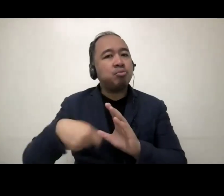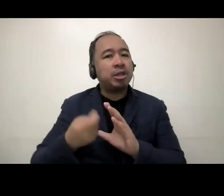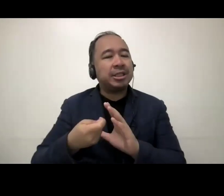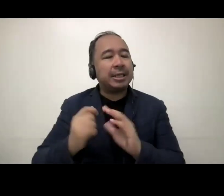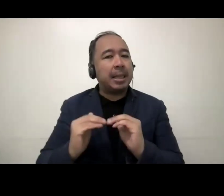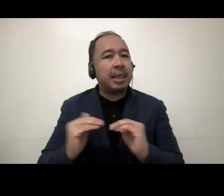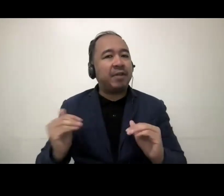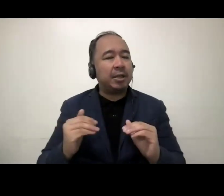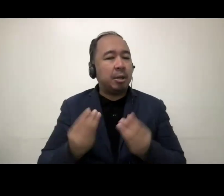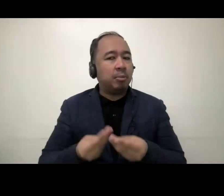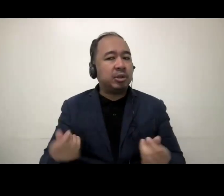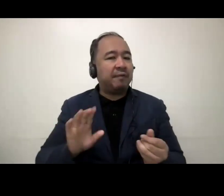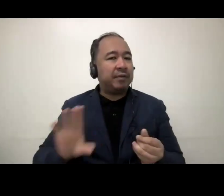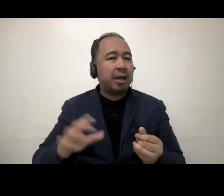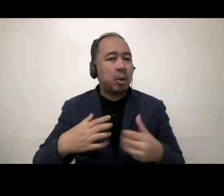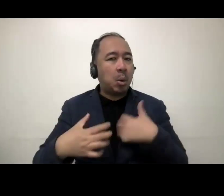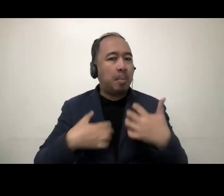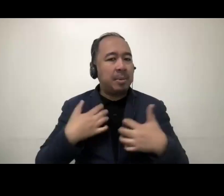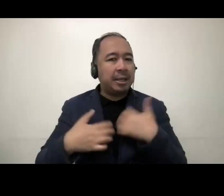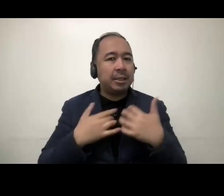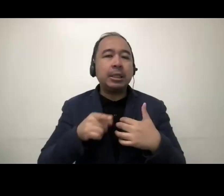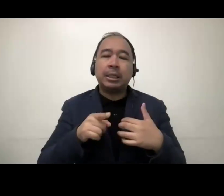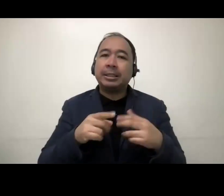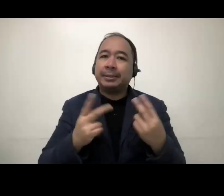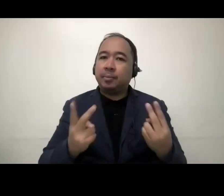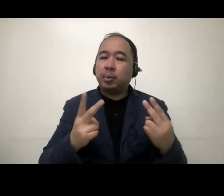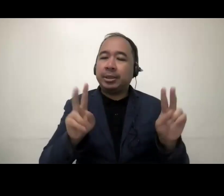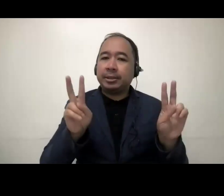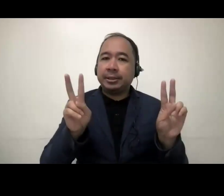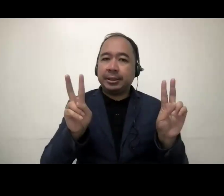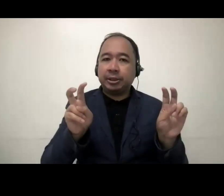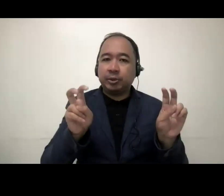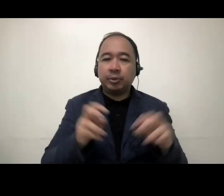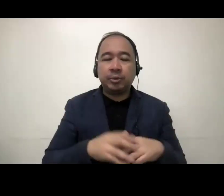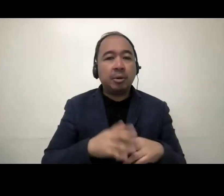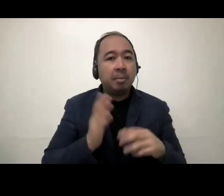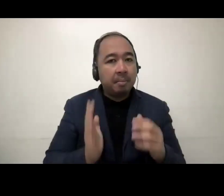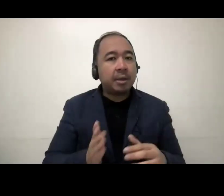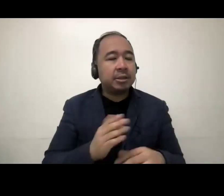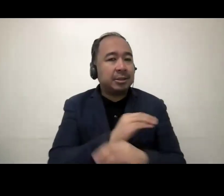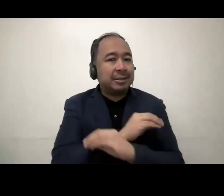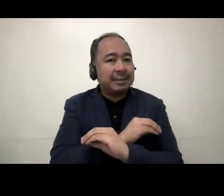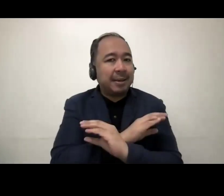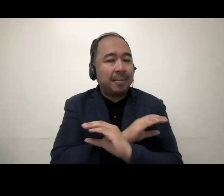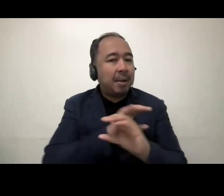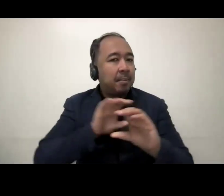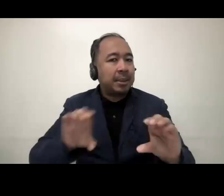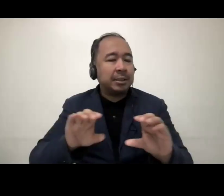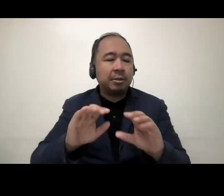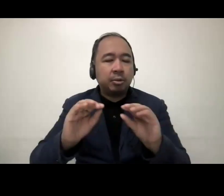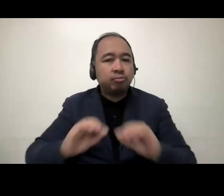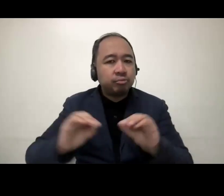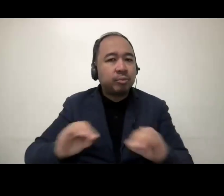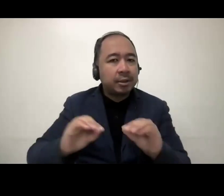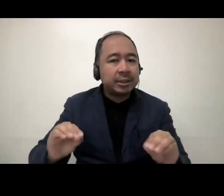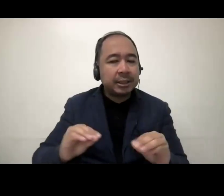very big issue. I think it's very, very important that at the outset that there's a capacity building exercise to explain to promoters how